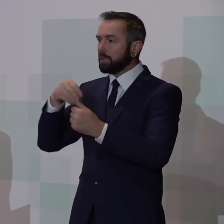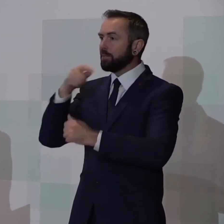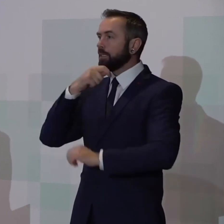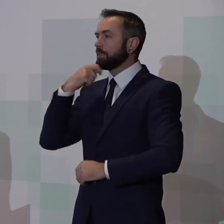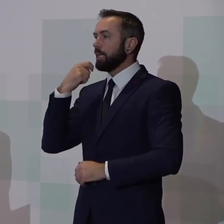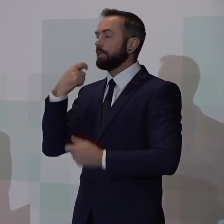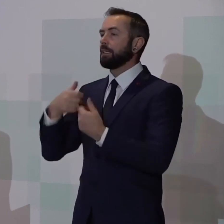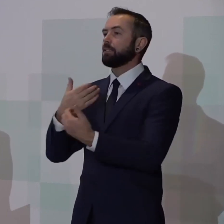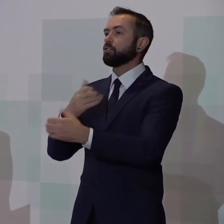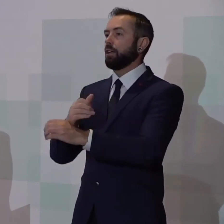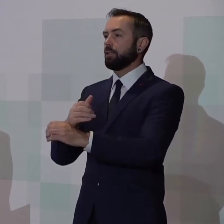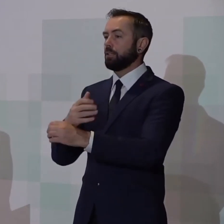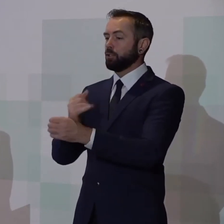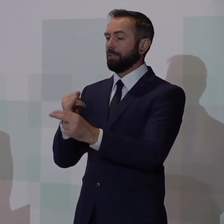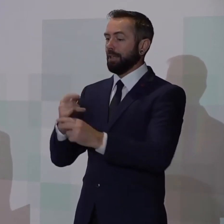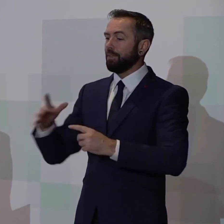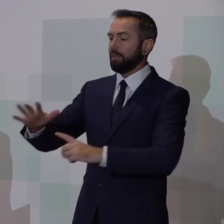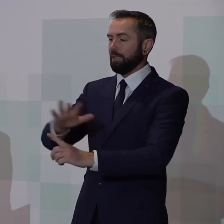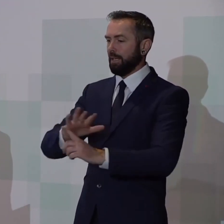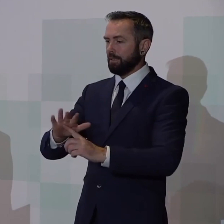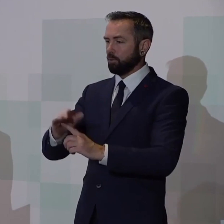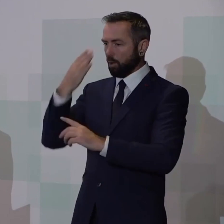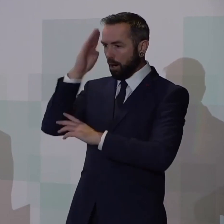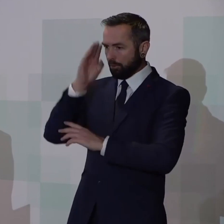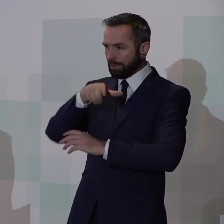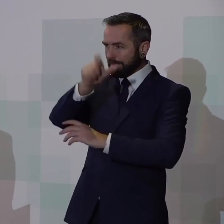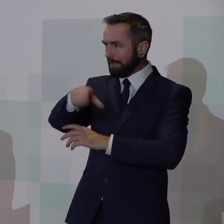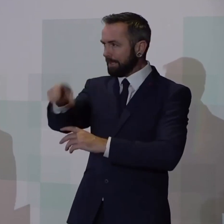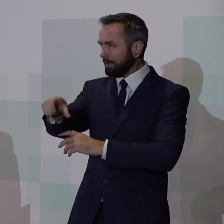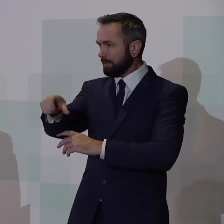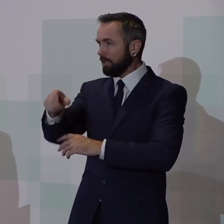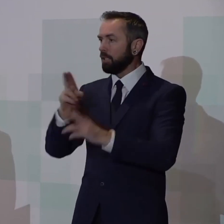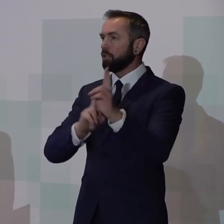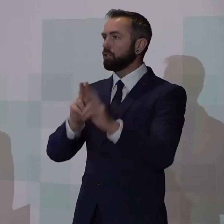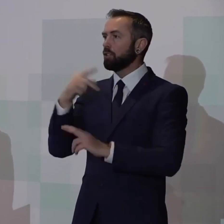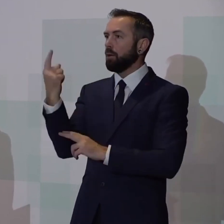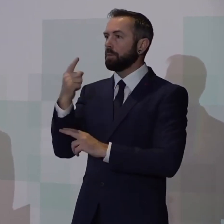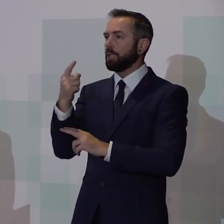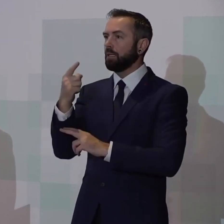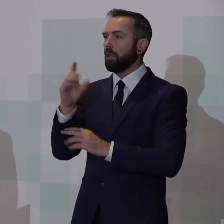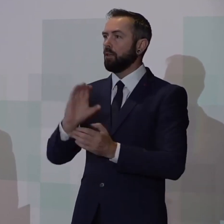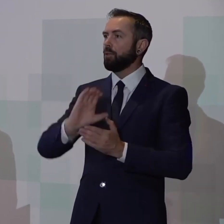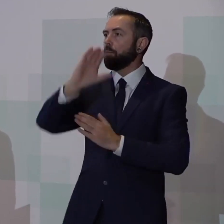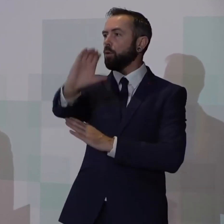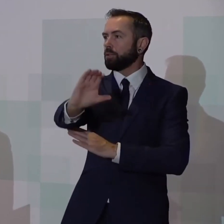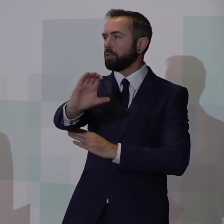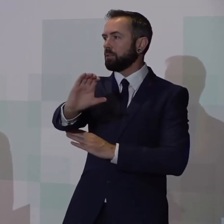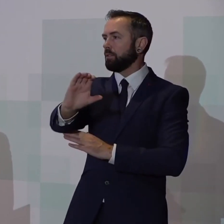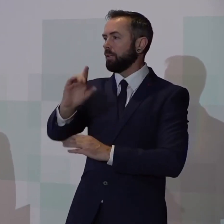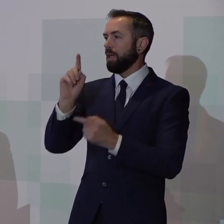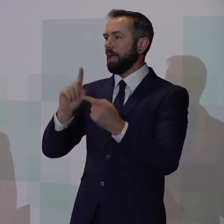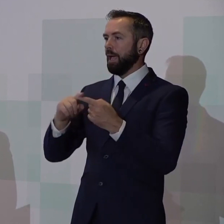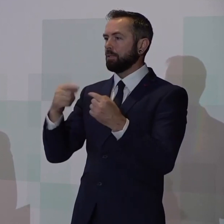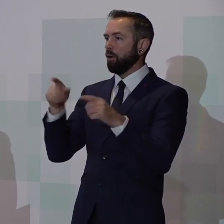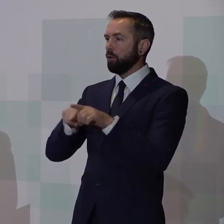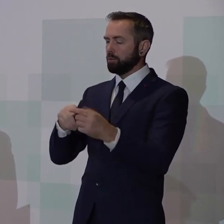that the children in those cases were Irish citizens and therefore should not be deported, and also pointed to this